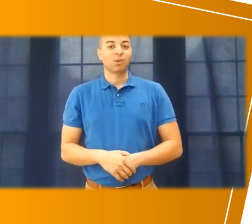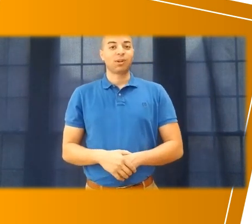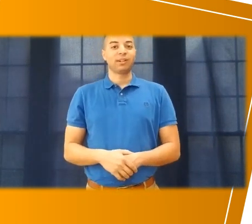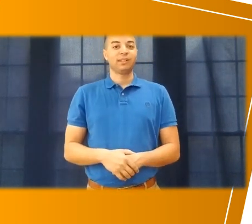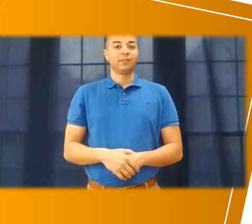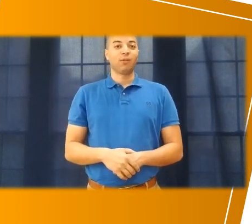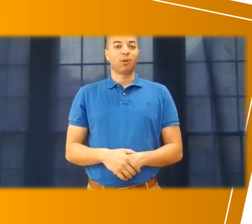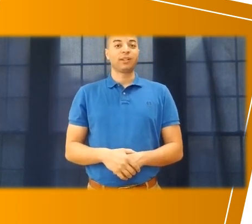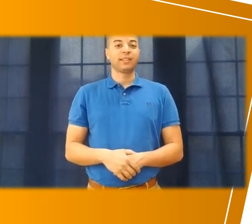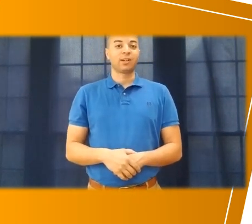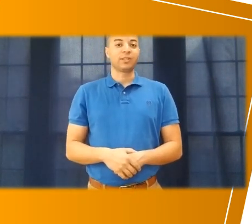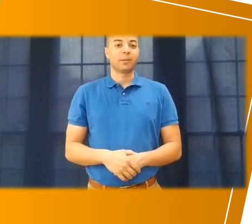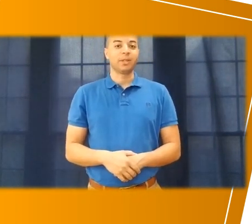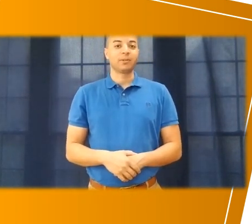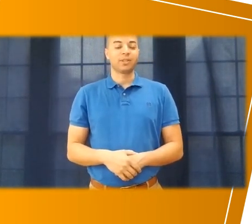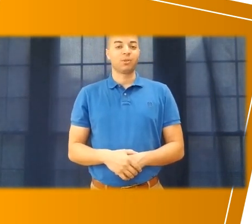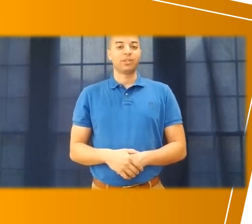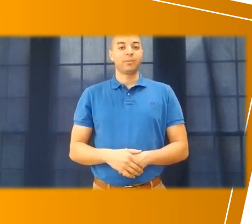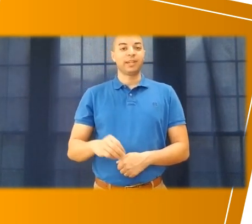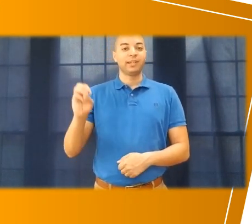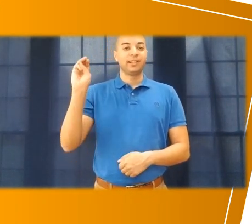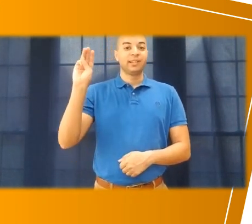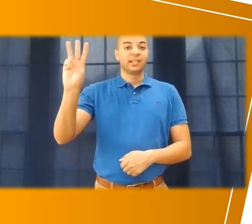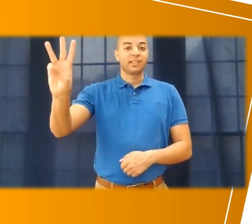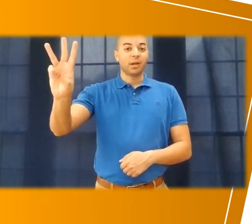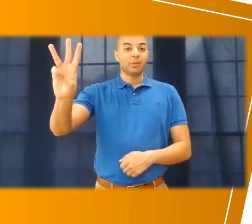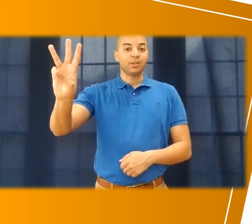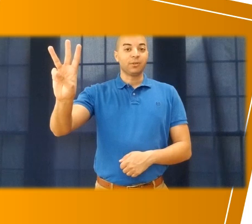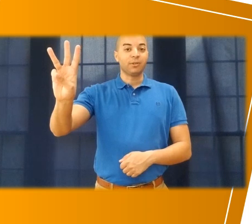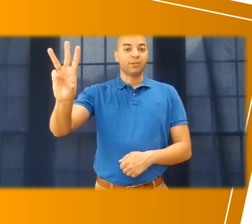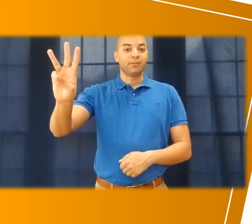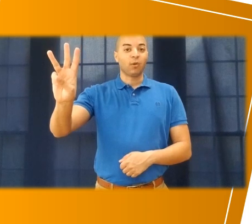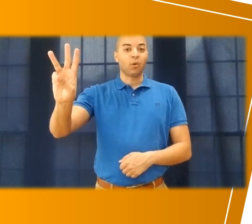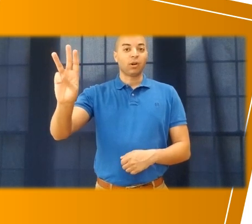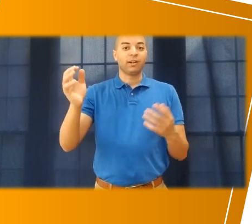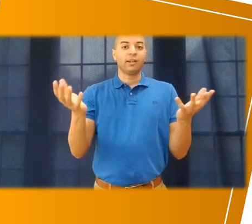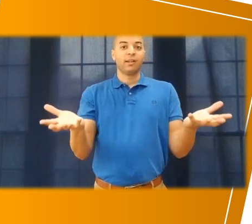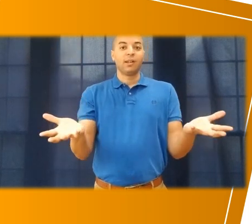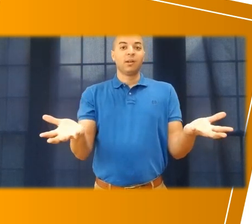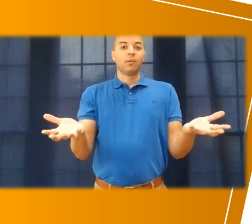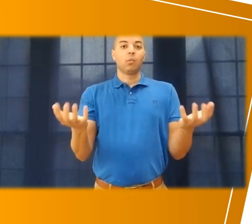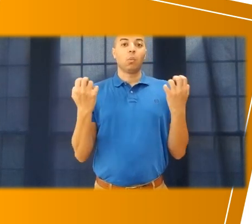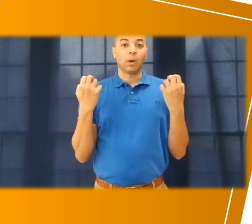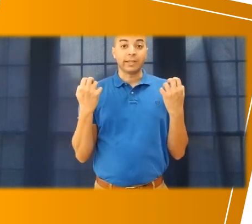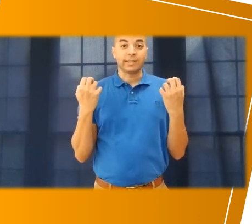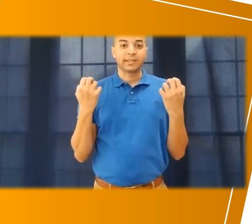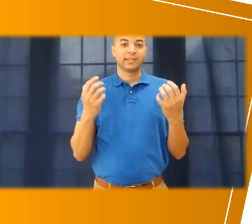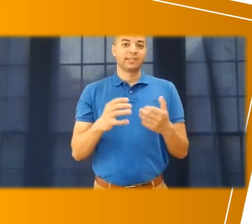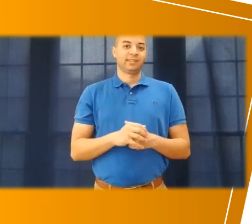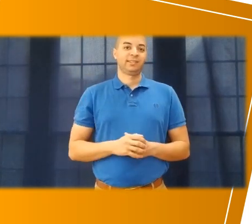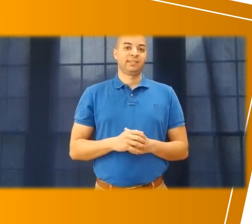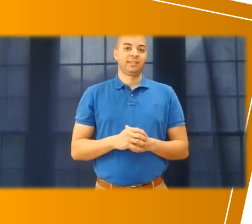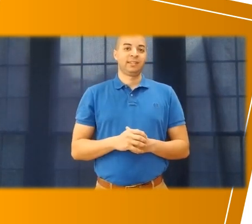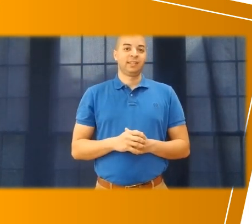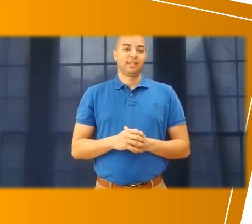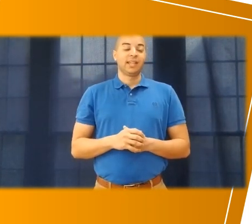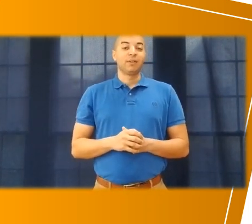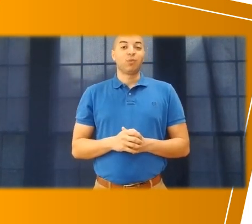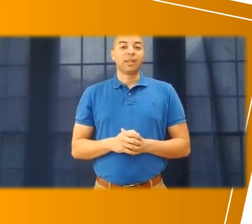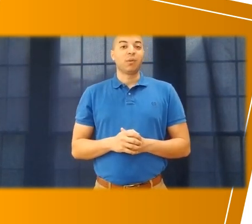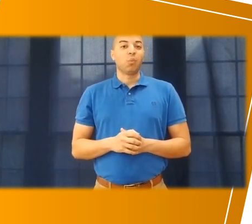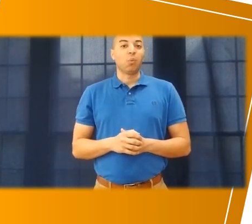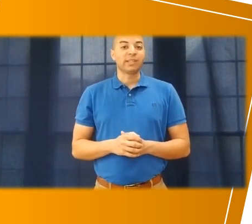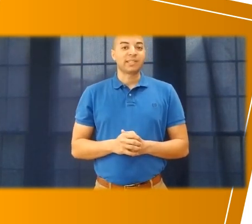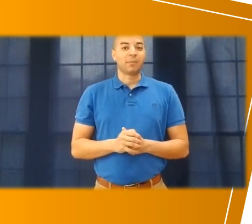next word for letter W is going to be W for want.